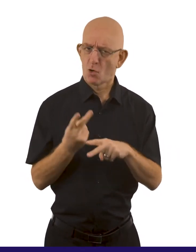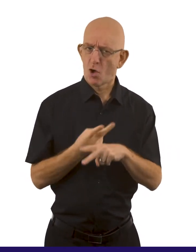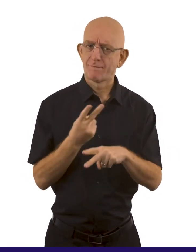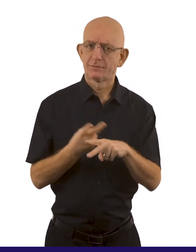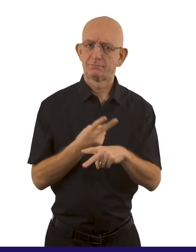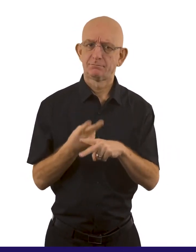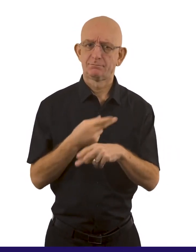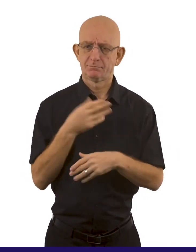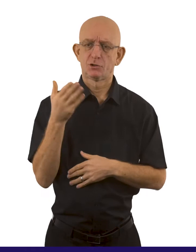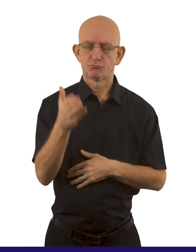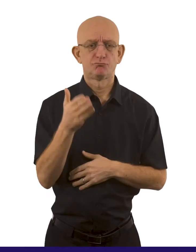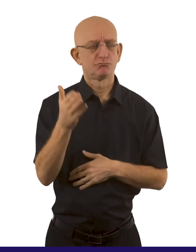Often.